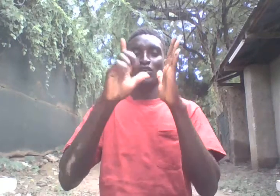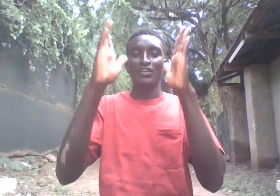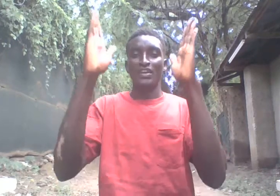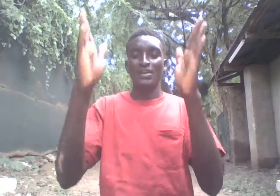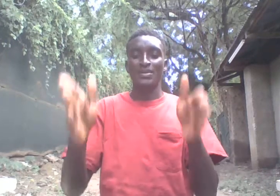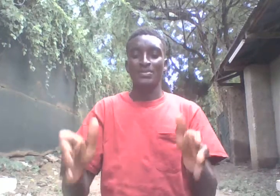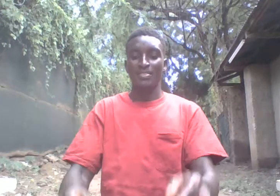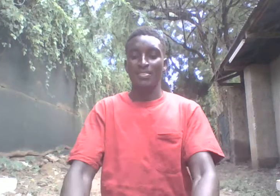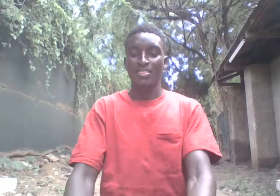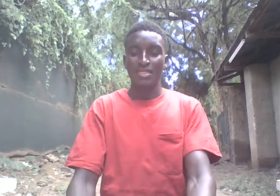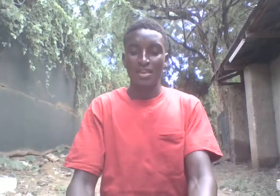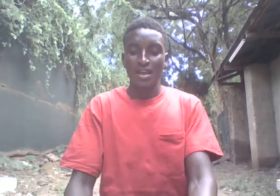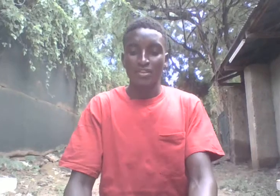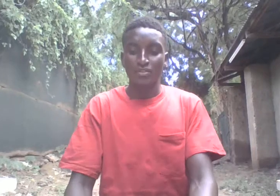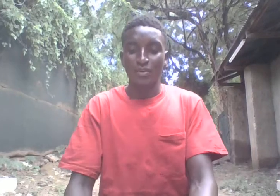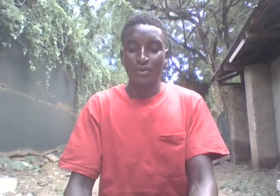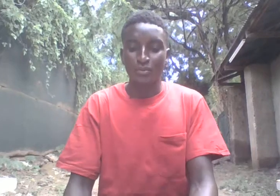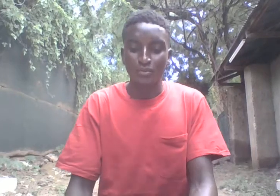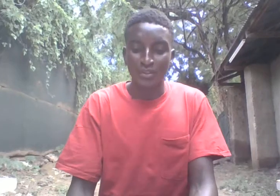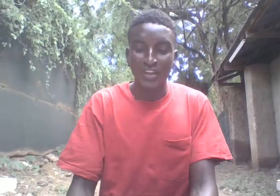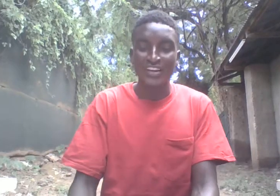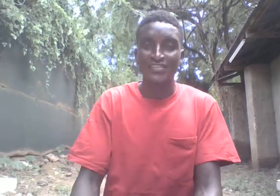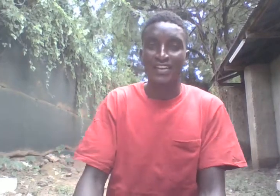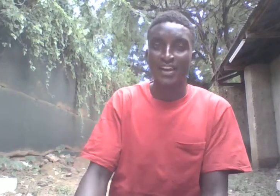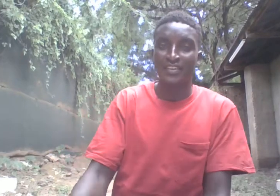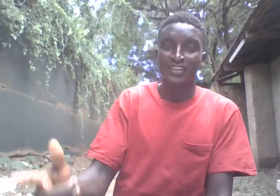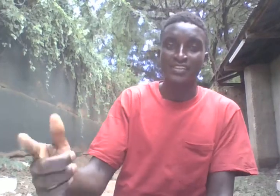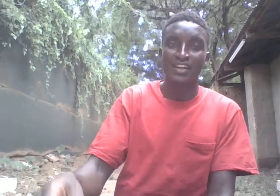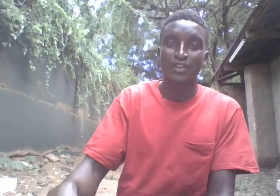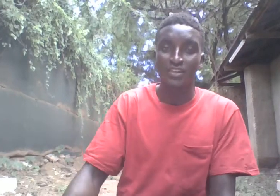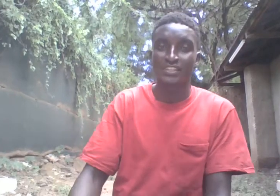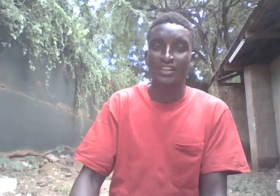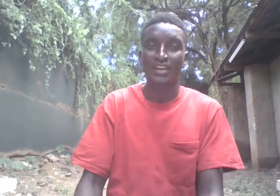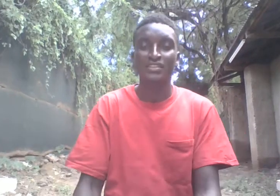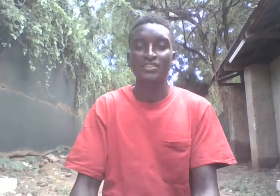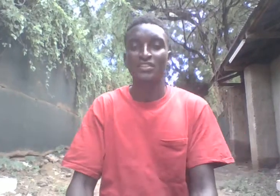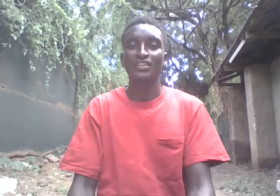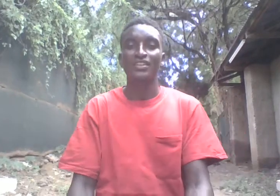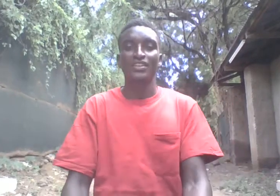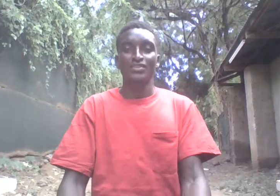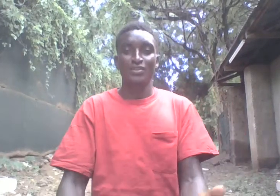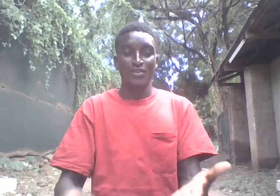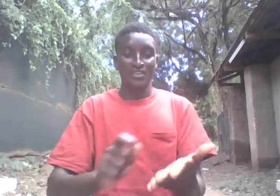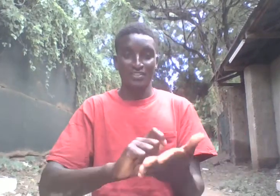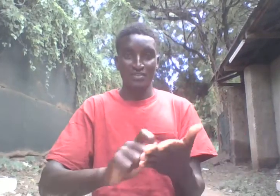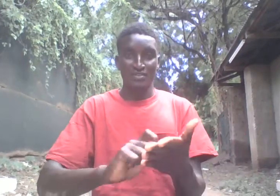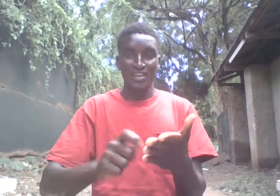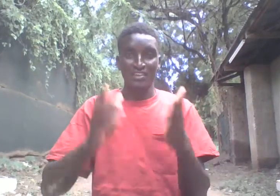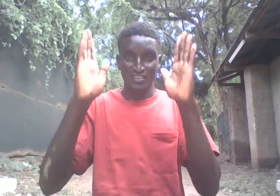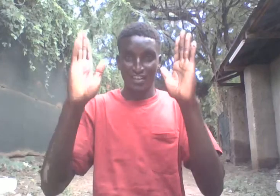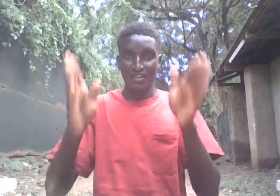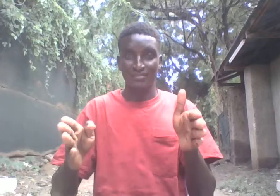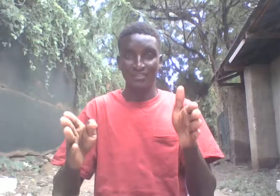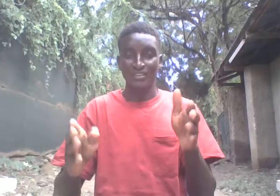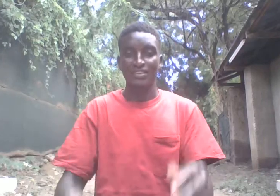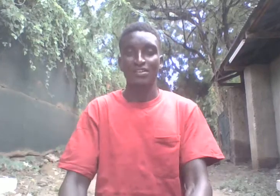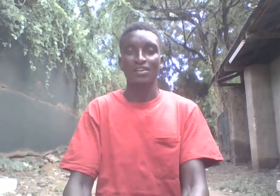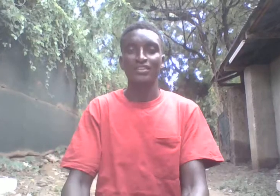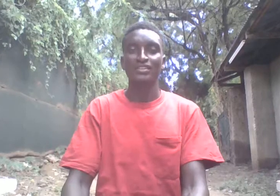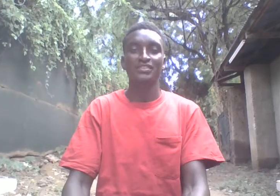lawyer. So we have a writer or a journalist. So it's a writer, same